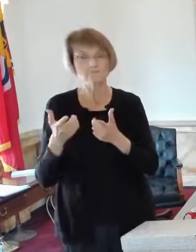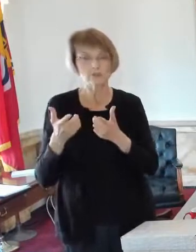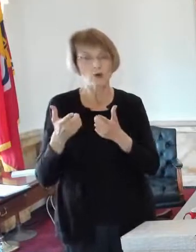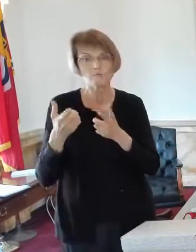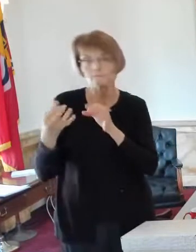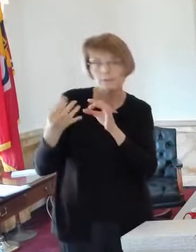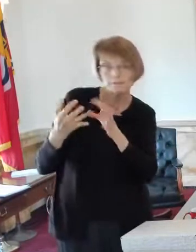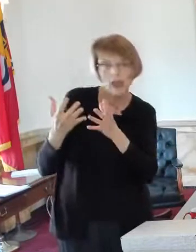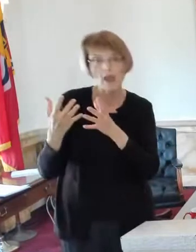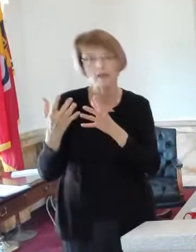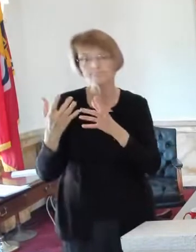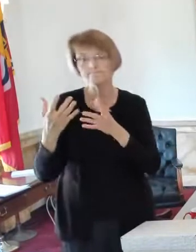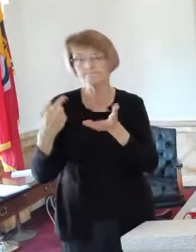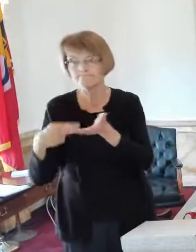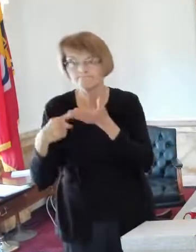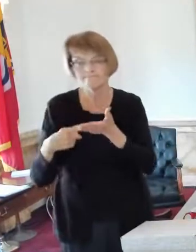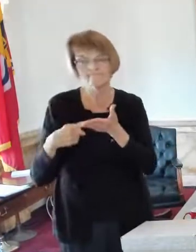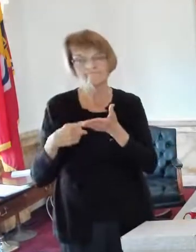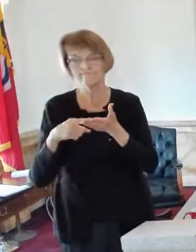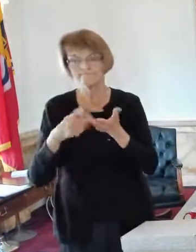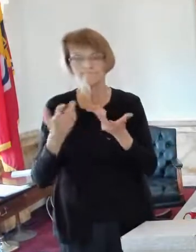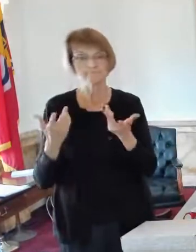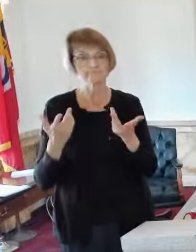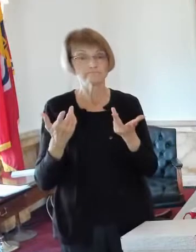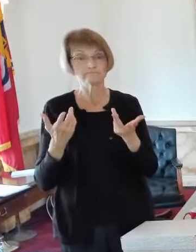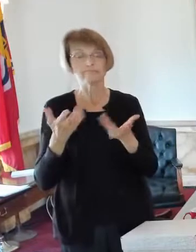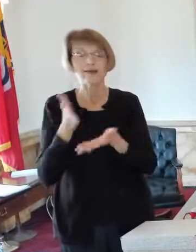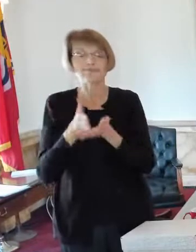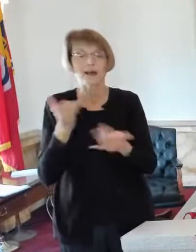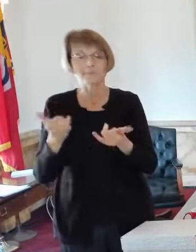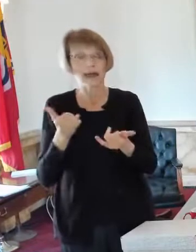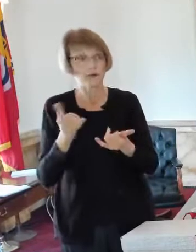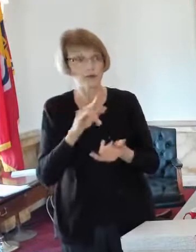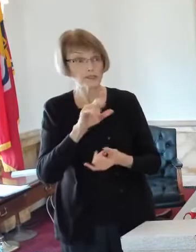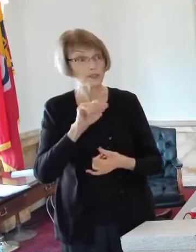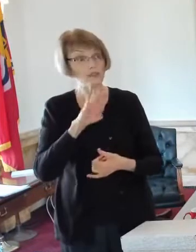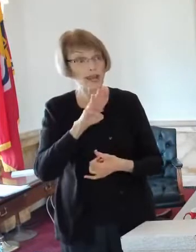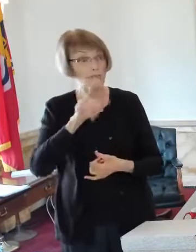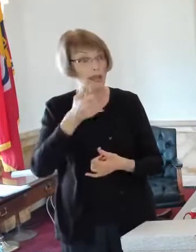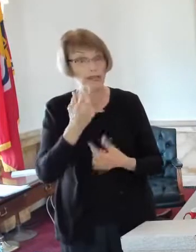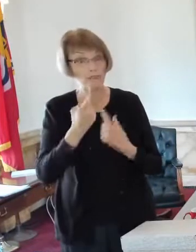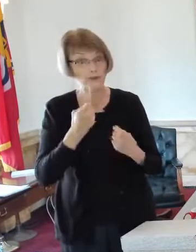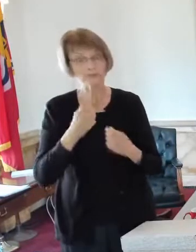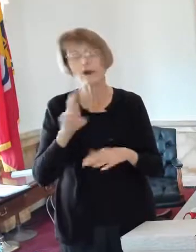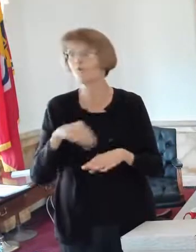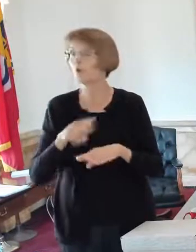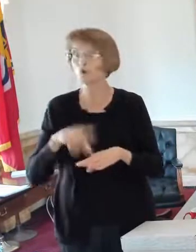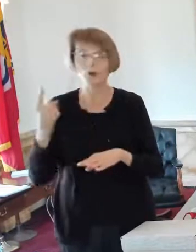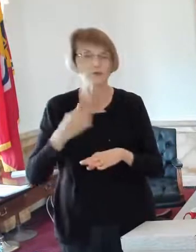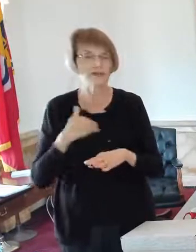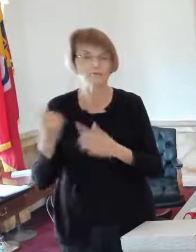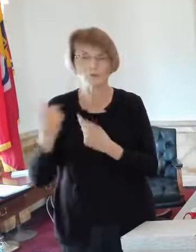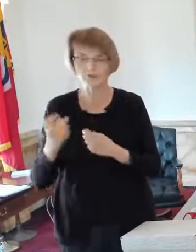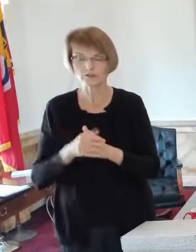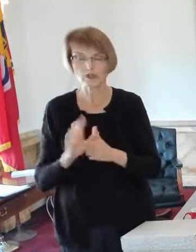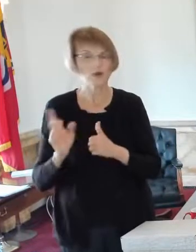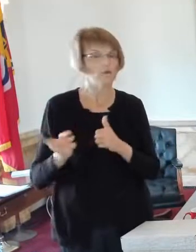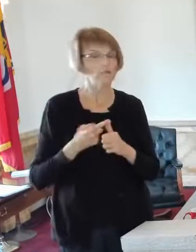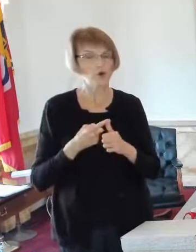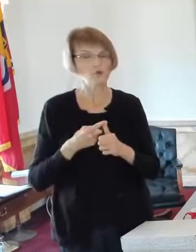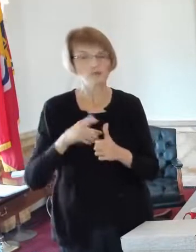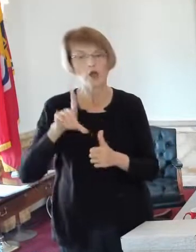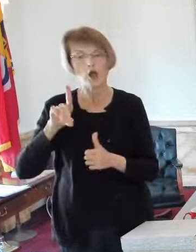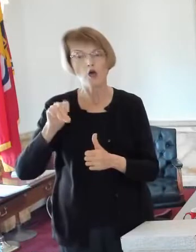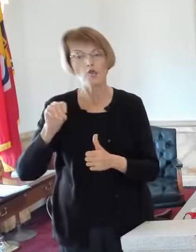I'll stop there and I'll just say to Jacob, do we have any questions? Yes, of course, there are always questions. So Good. Chris's question about the